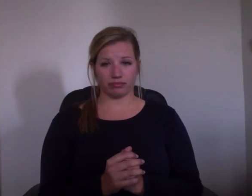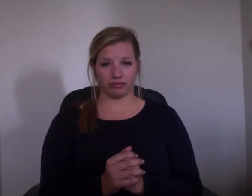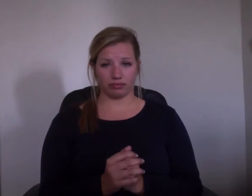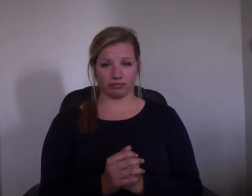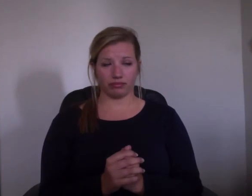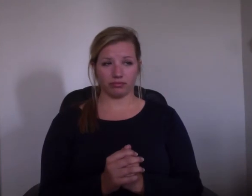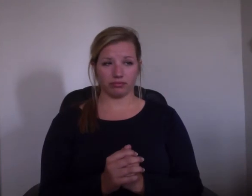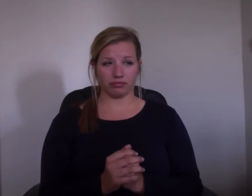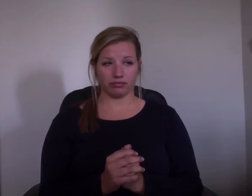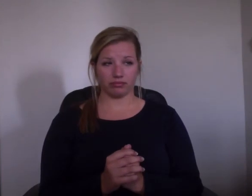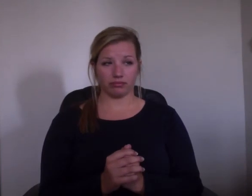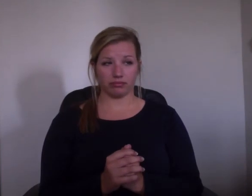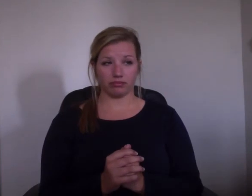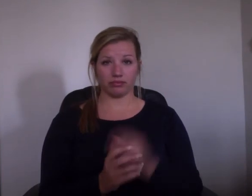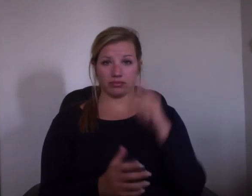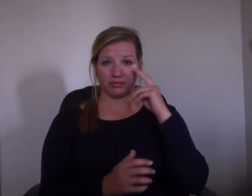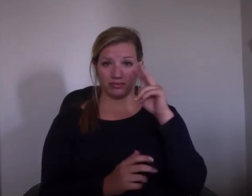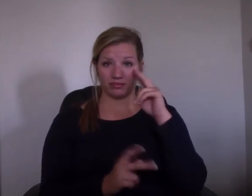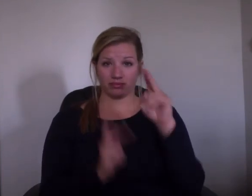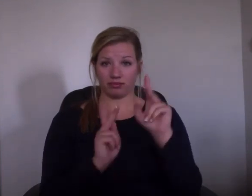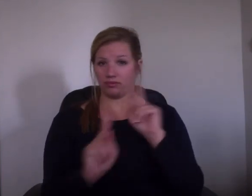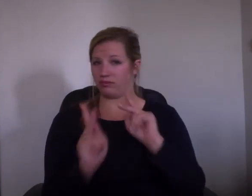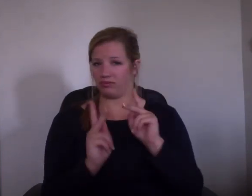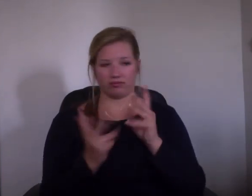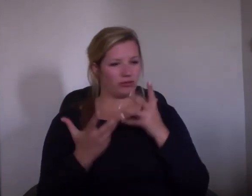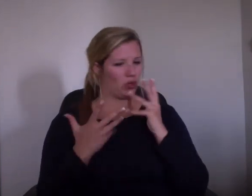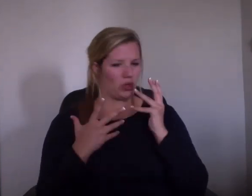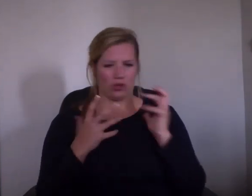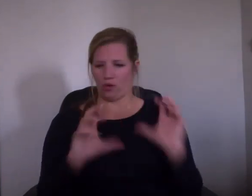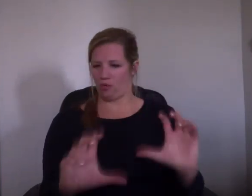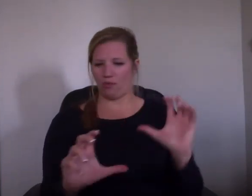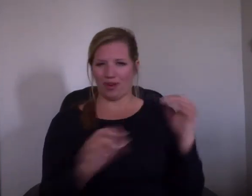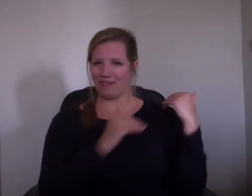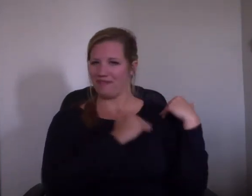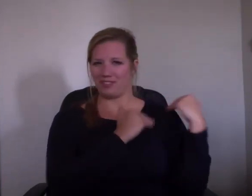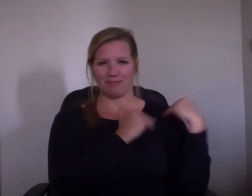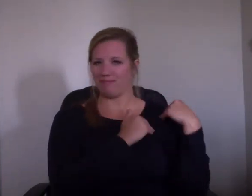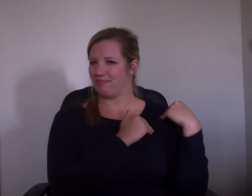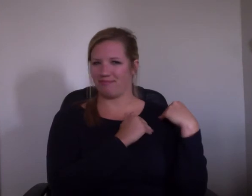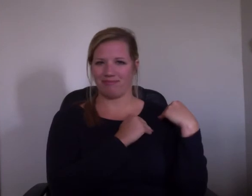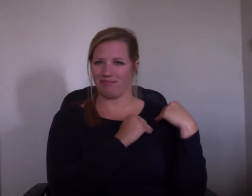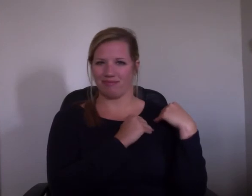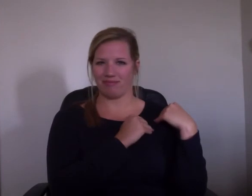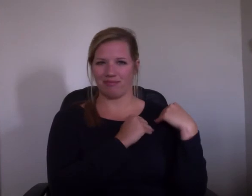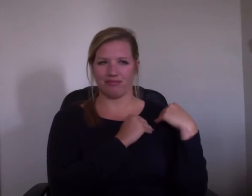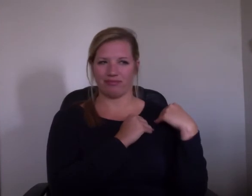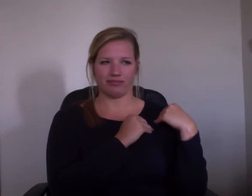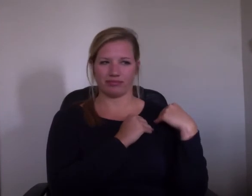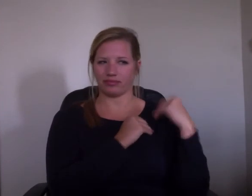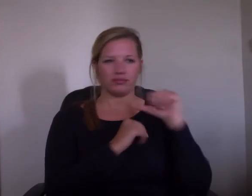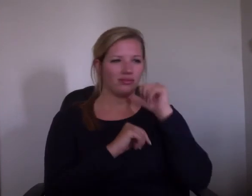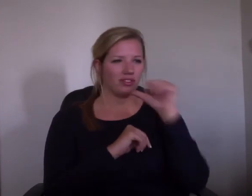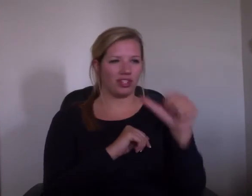period, that the Vietnamese people did not want to take on this responsibility. This was not a very popular war to begin